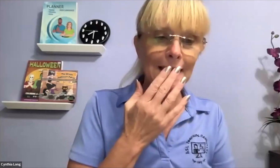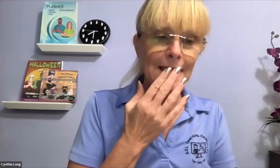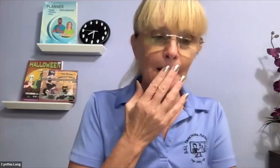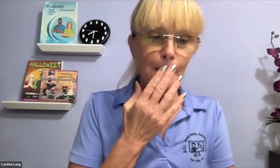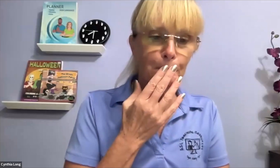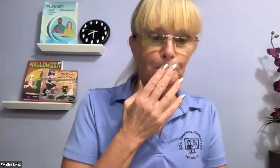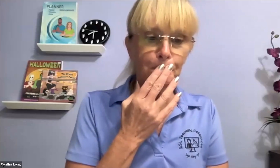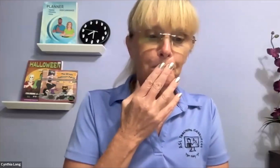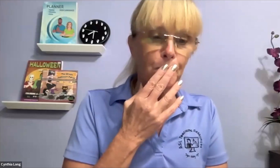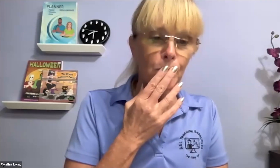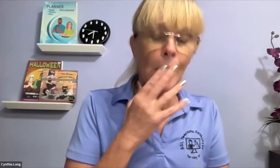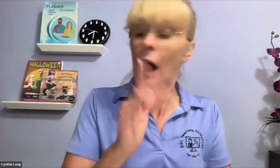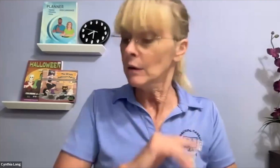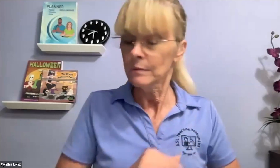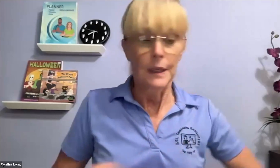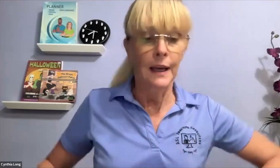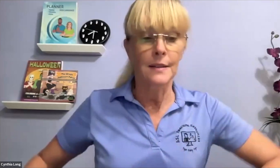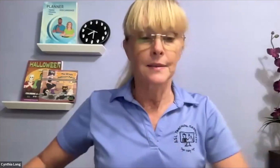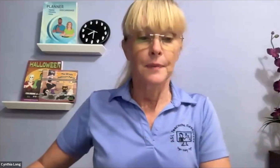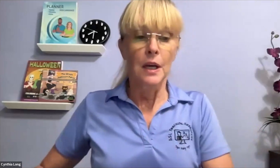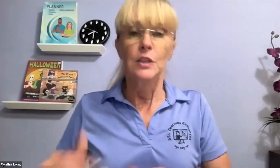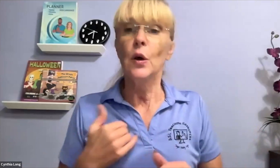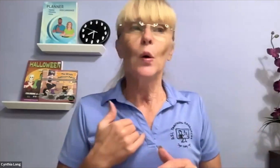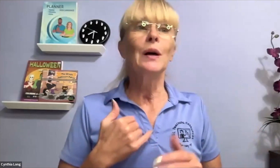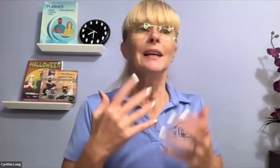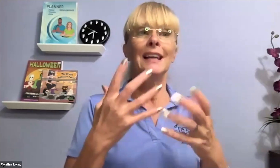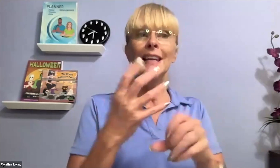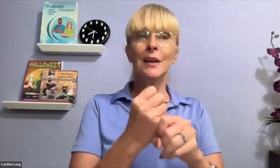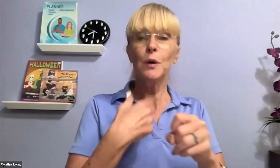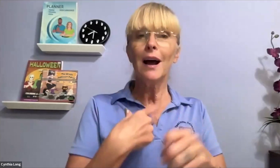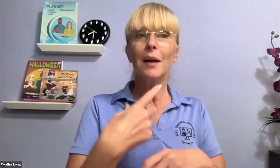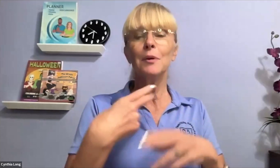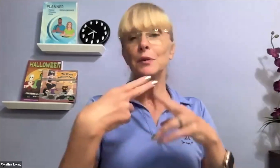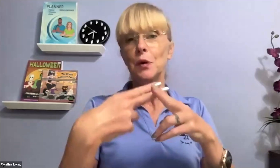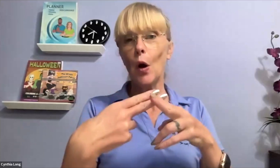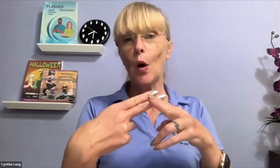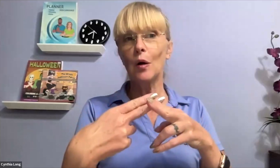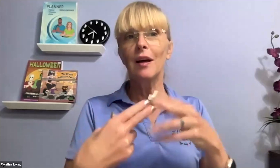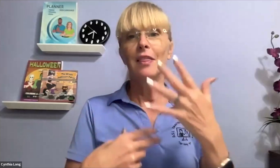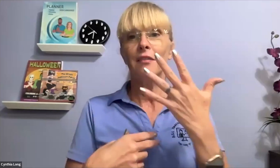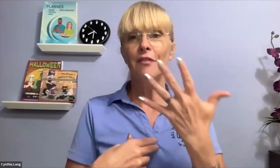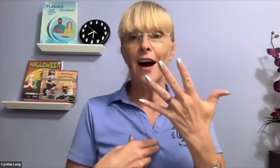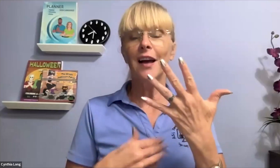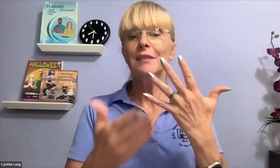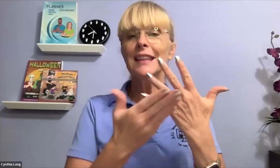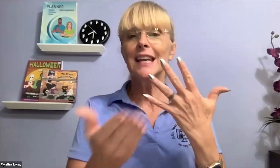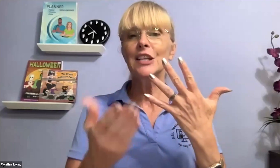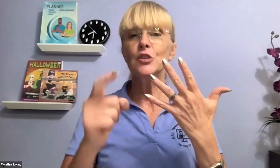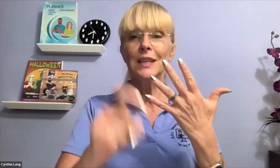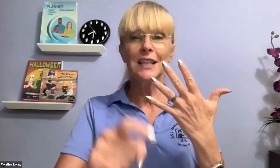is, oh, yes. So get what I'm going to call the 5 things you need